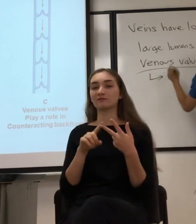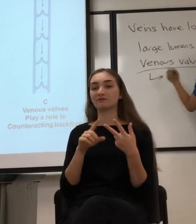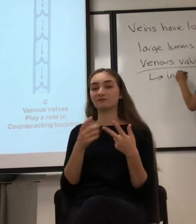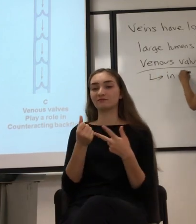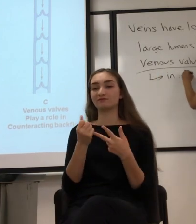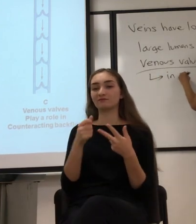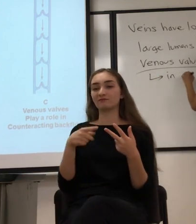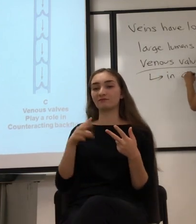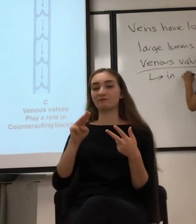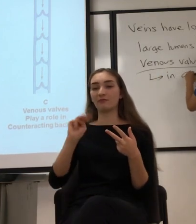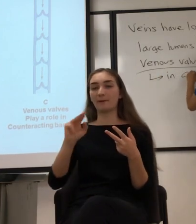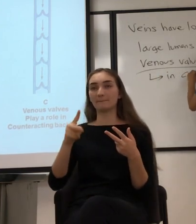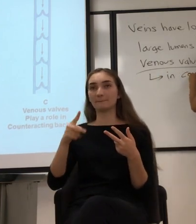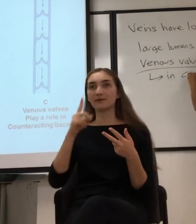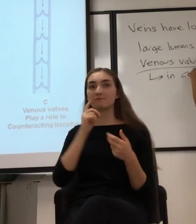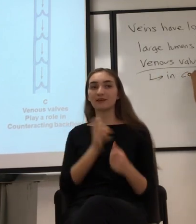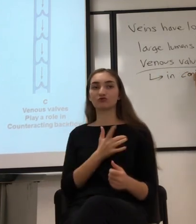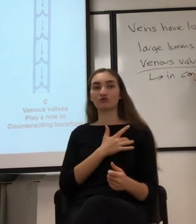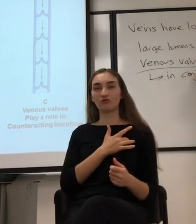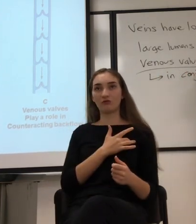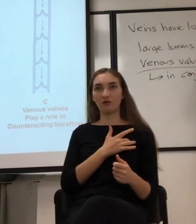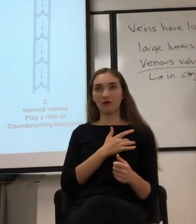So I'll say in conjunction with